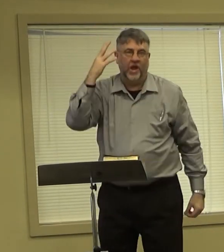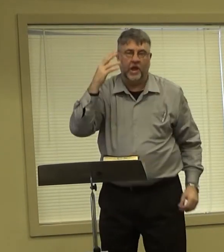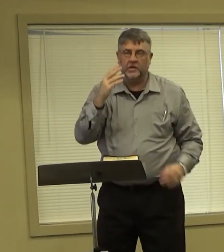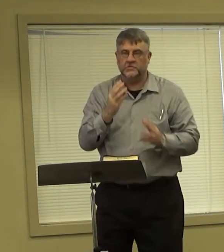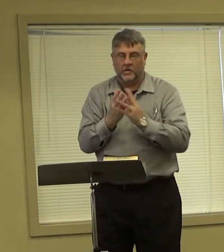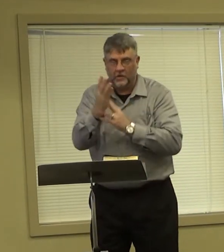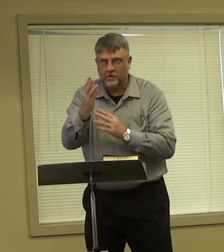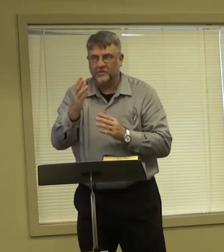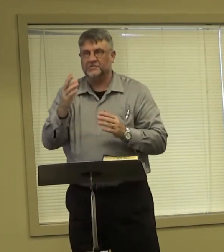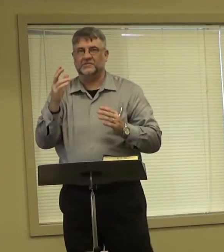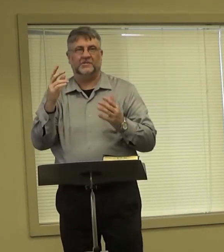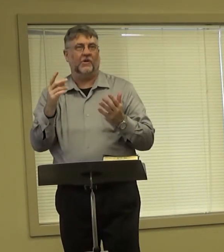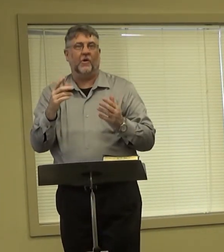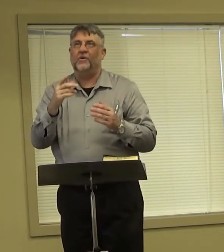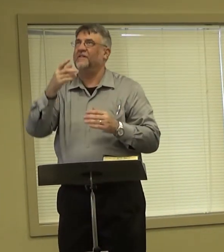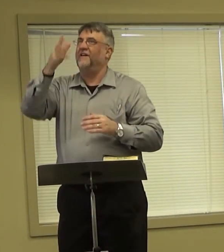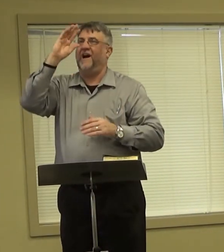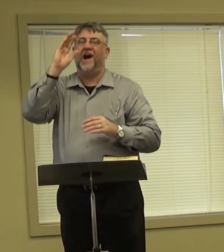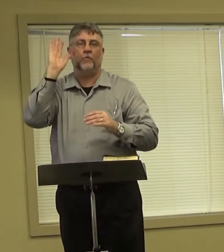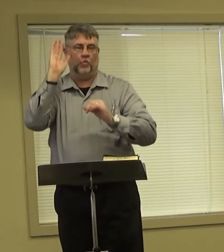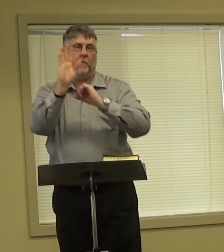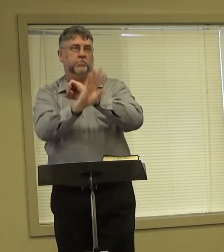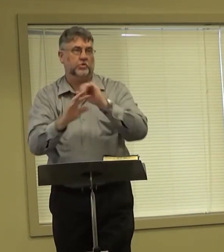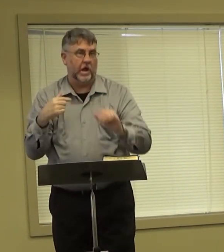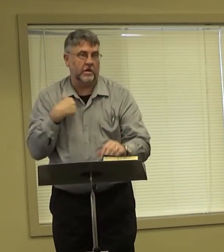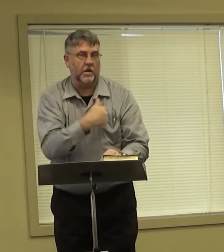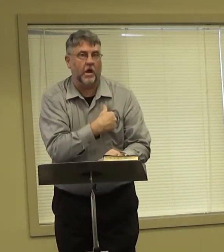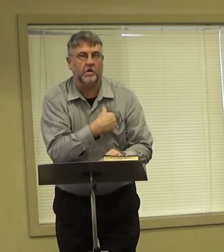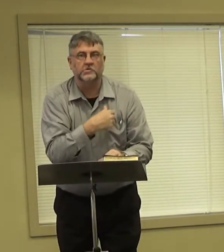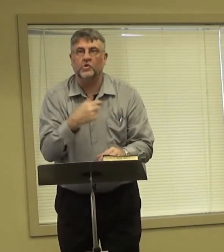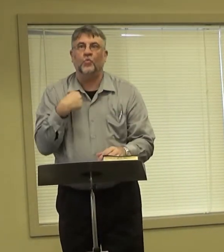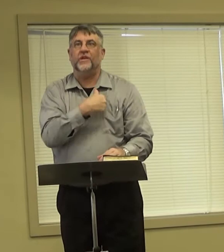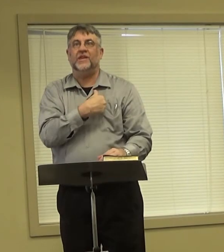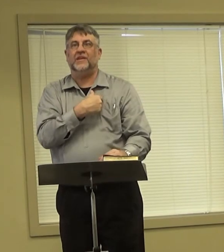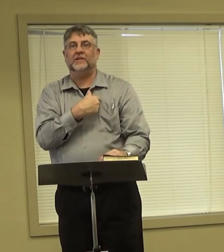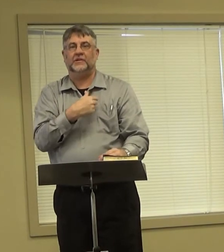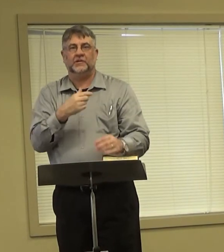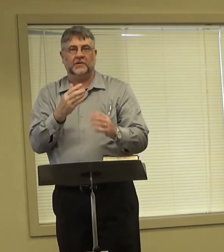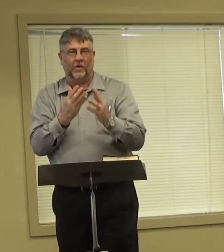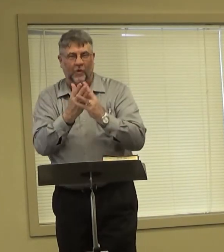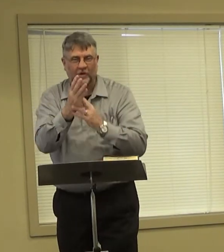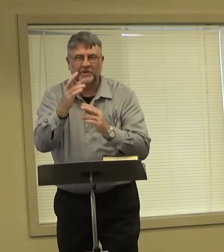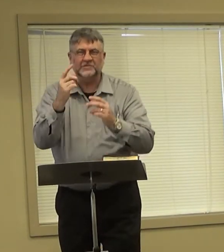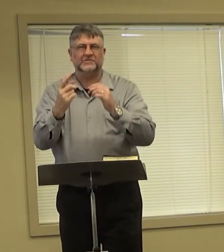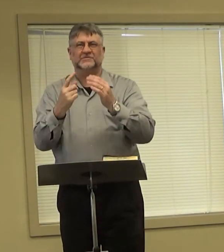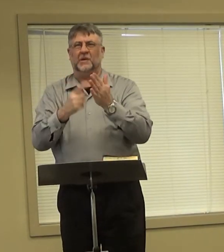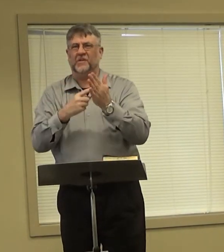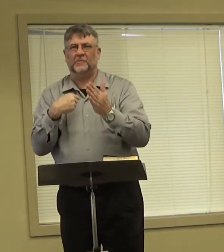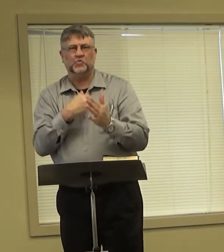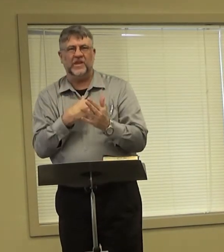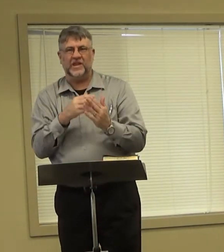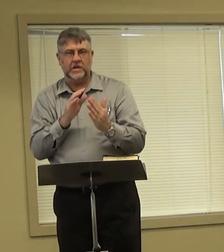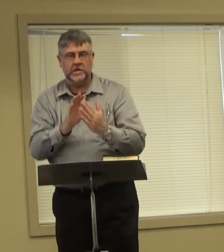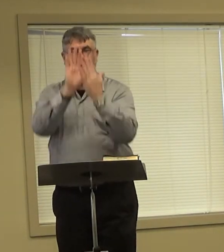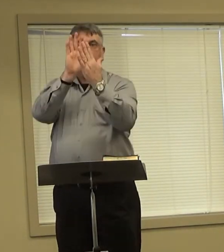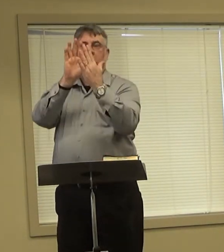We need his grace in this life. We need his protection. You know,